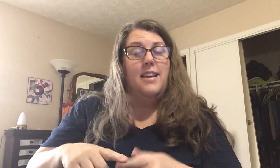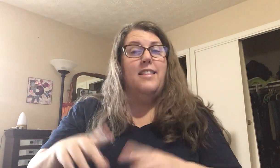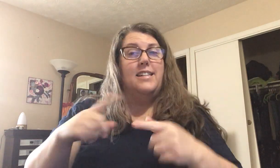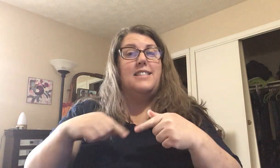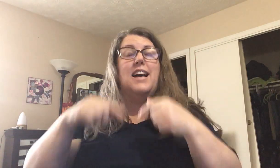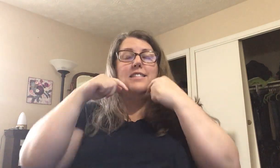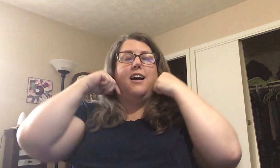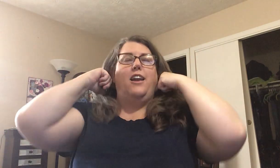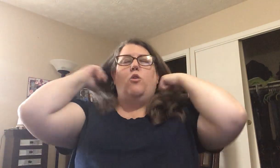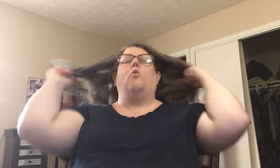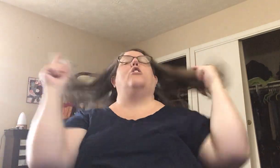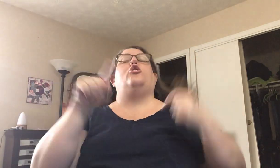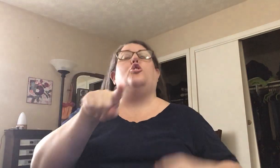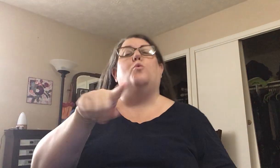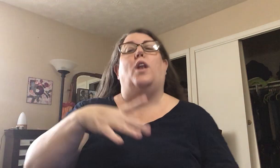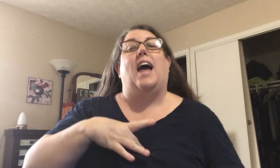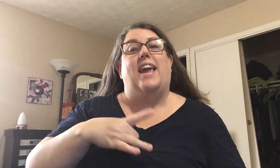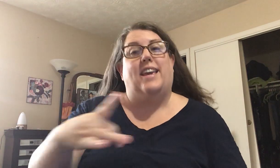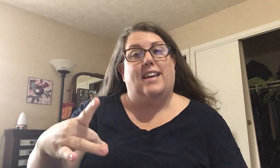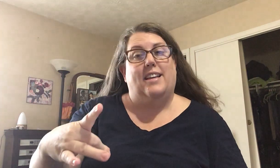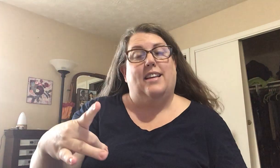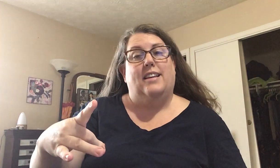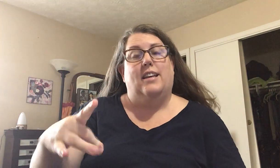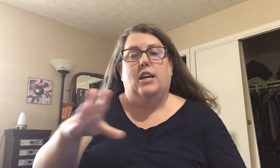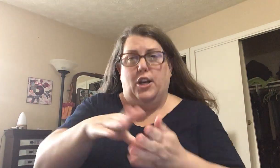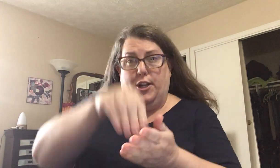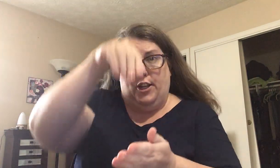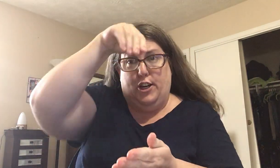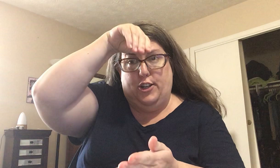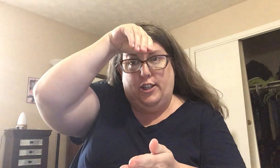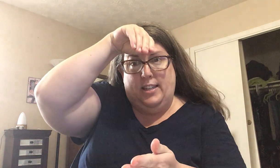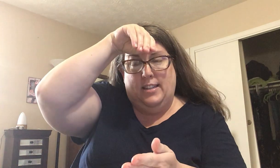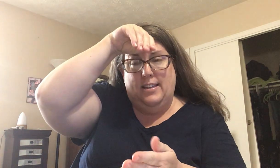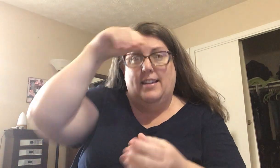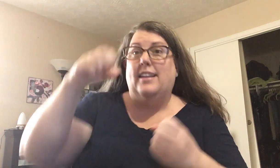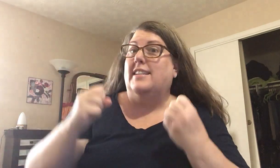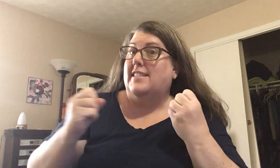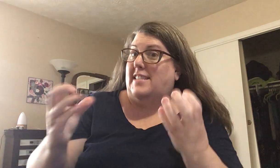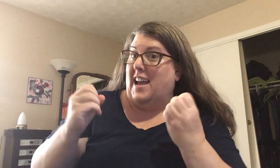That's that sign. Or you like learn sign?